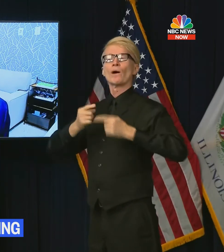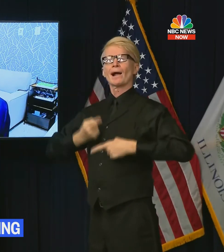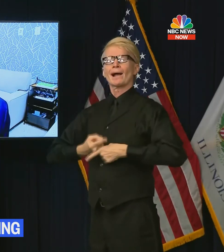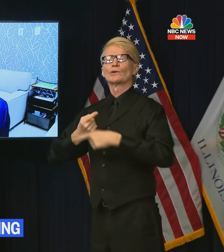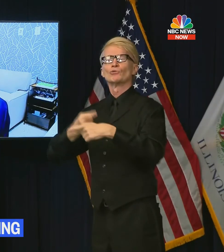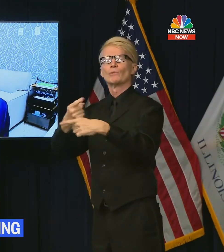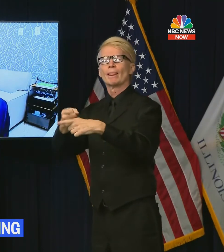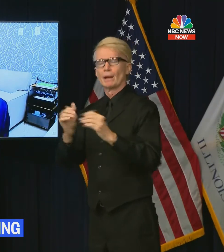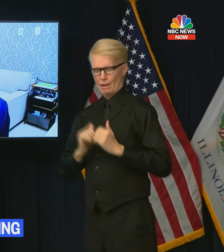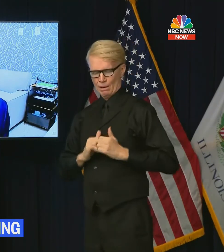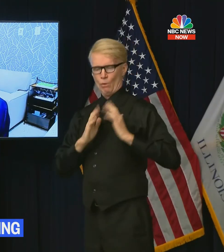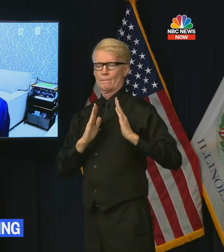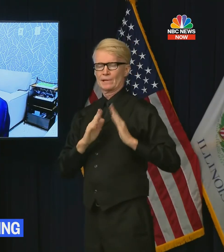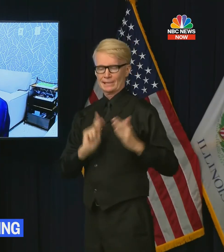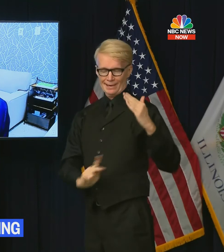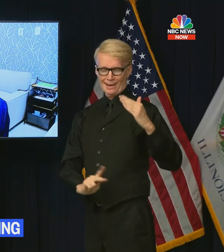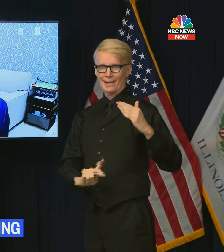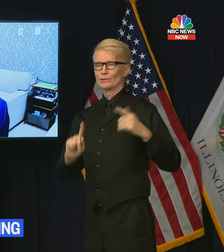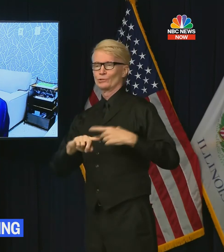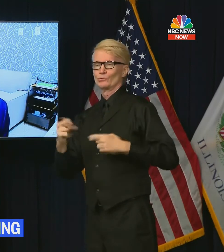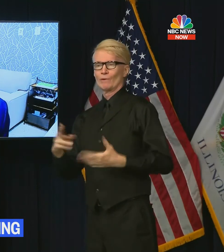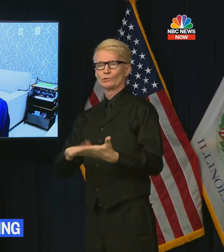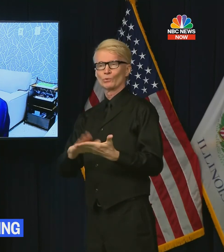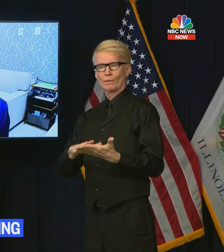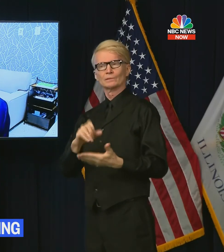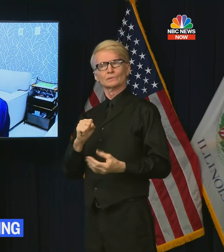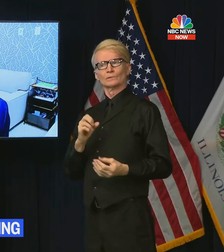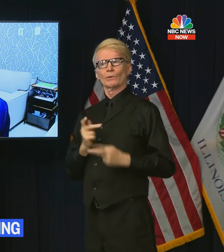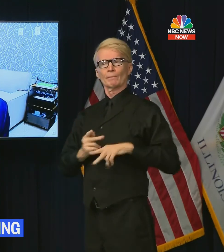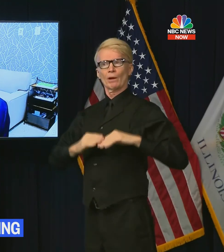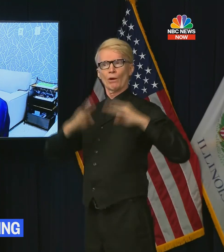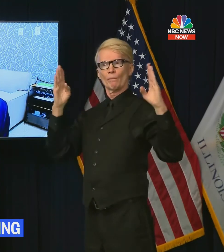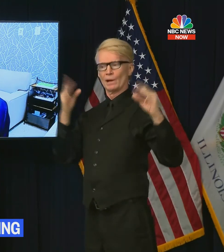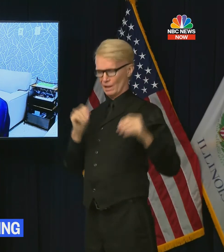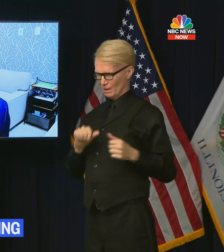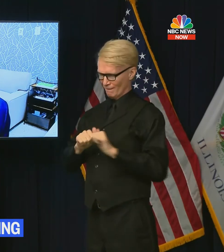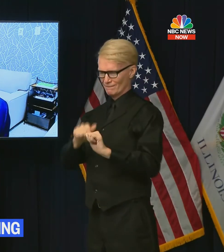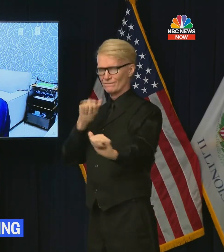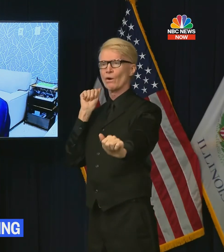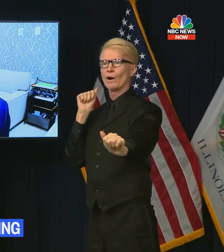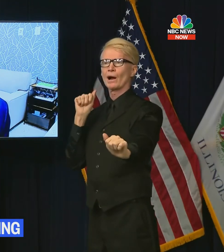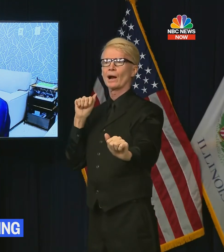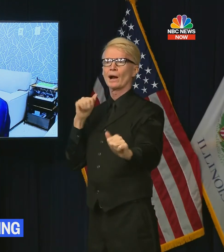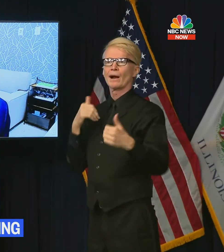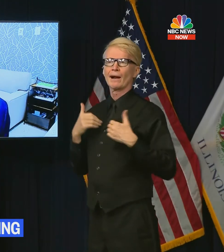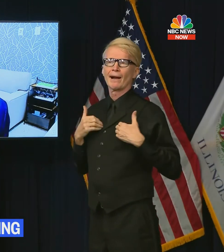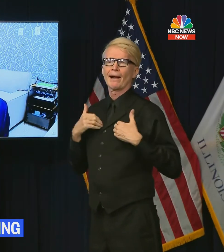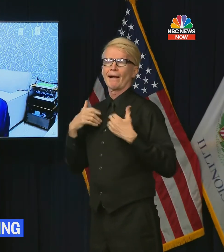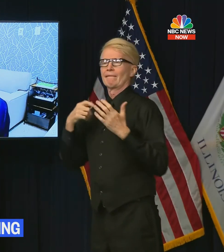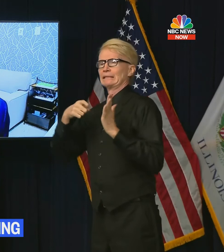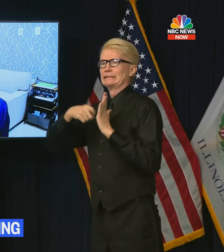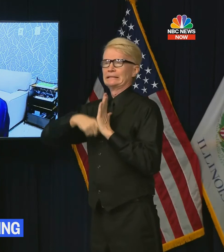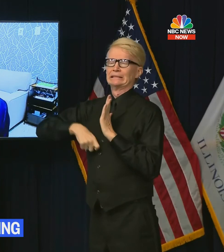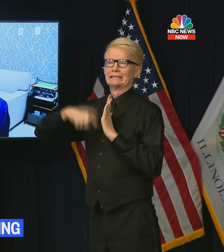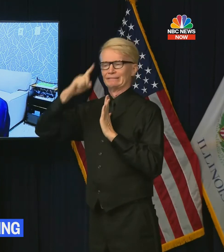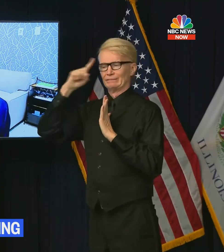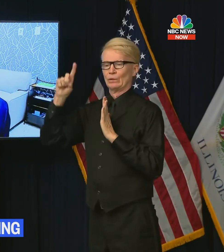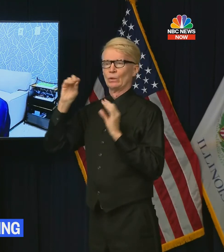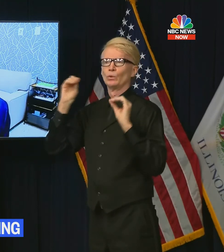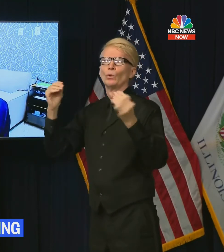reopen K through 12 schools and avoid some of the deep and significant costs in terms of loss of